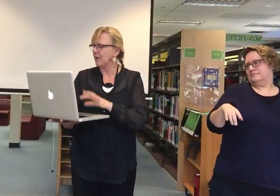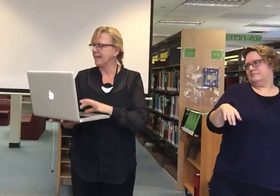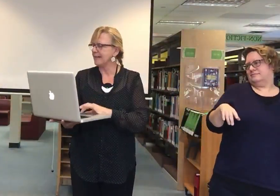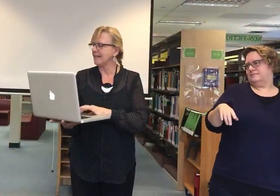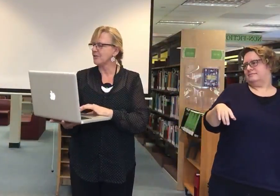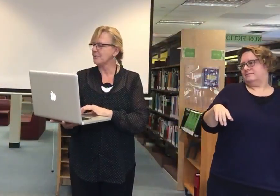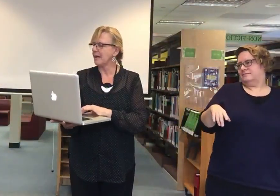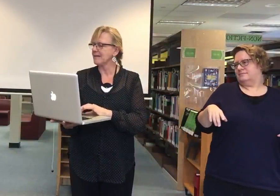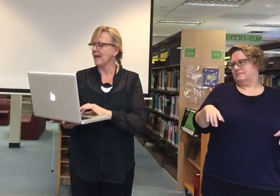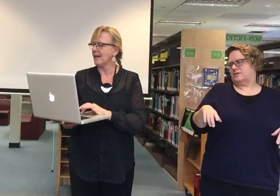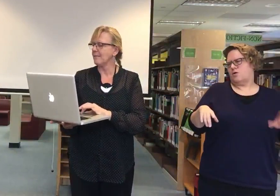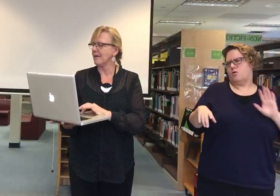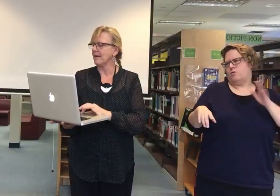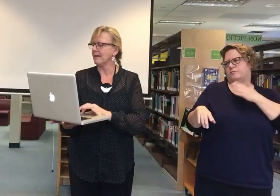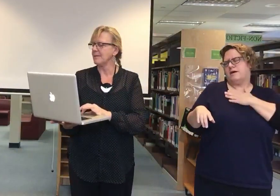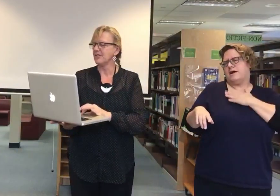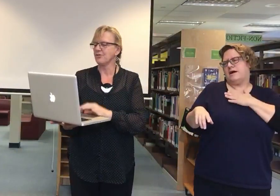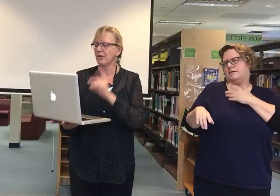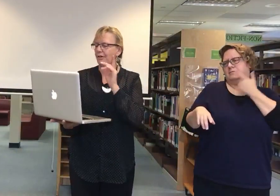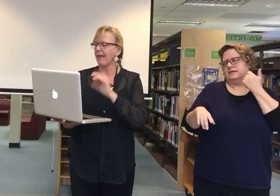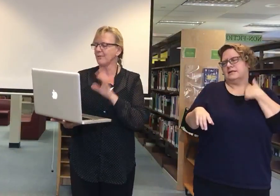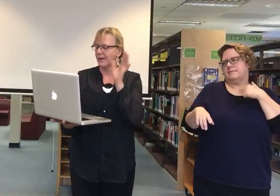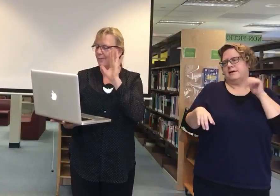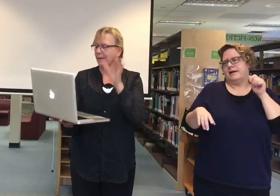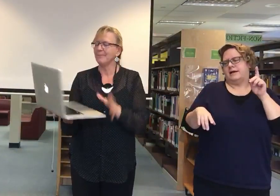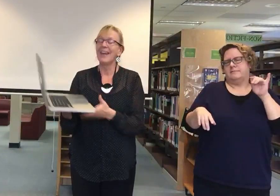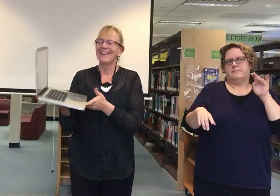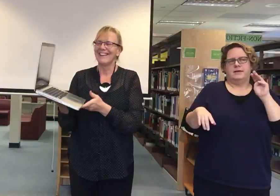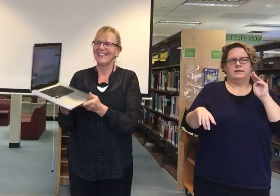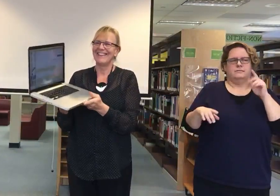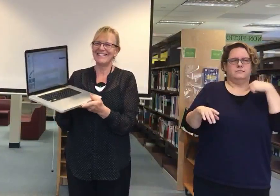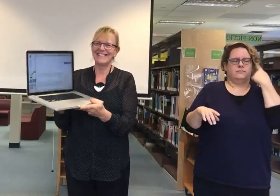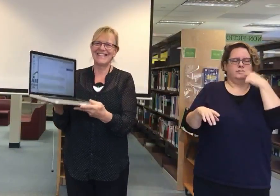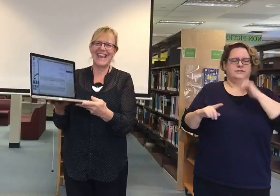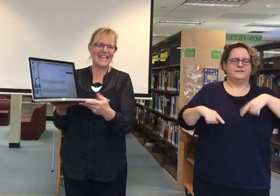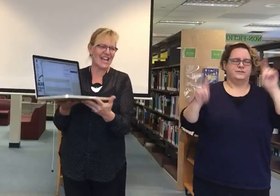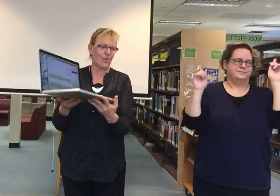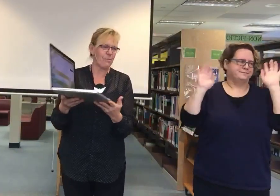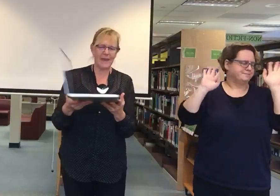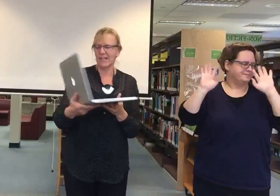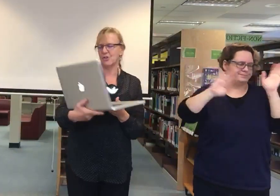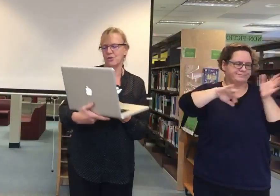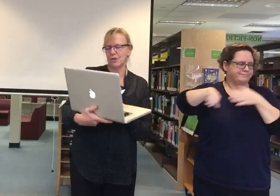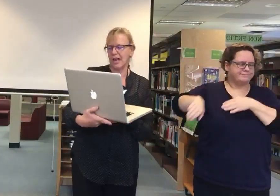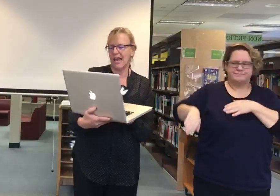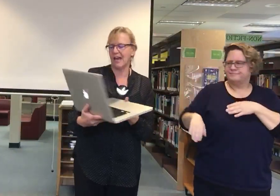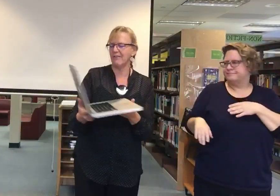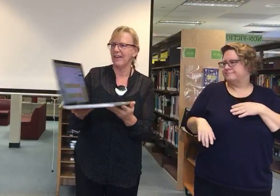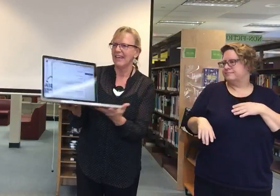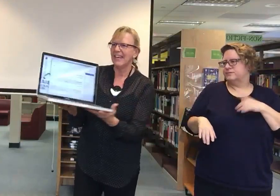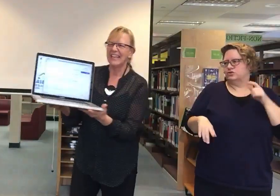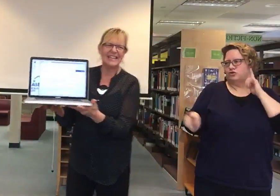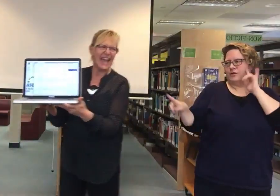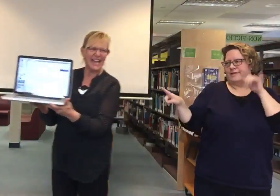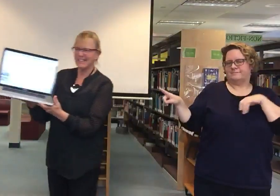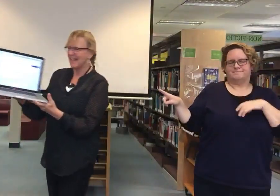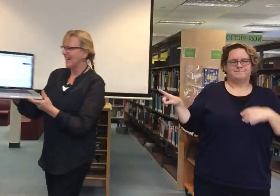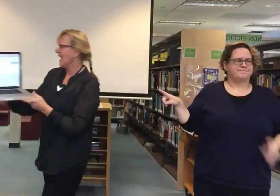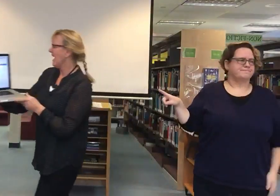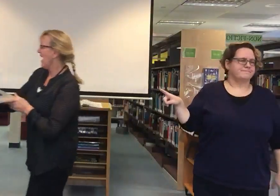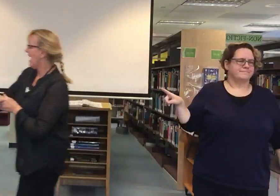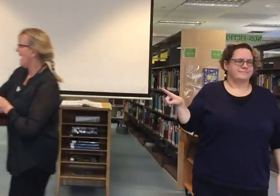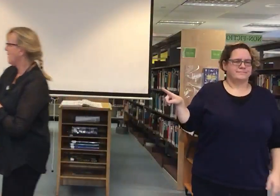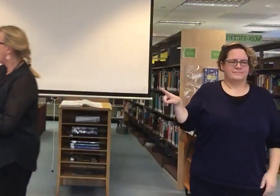But, oh no, I think that's just because I'm the administrator, that's fine, never mind. This is again now the page you should have, and it